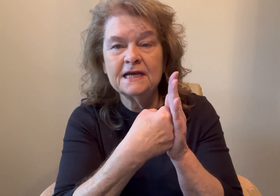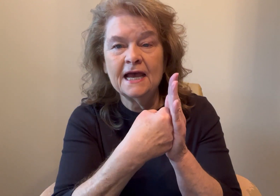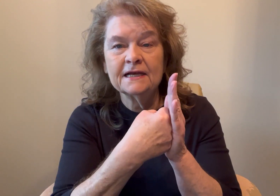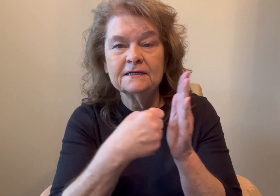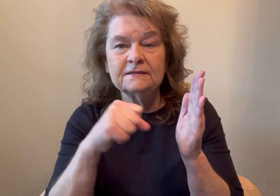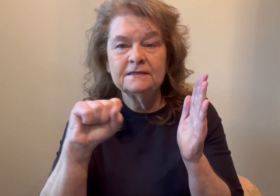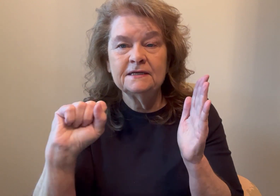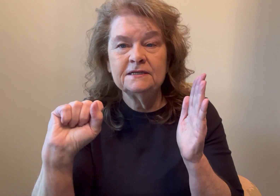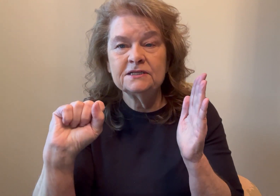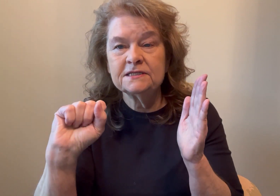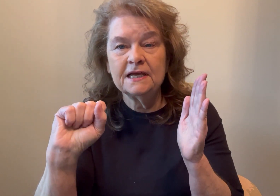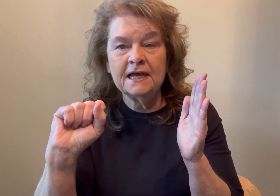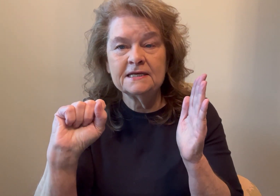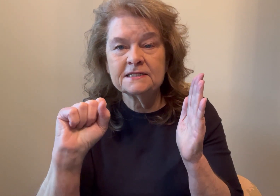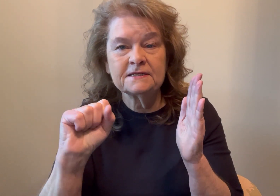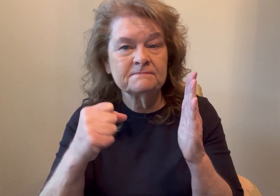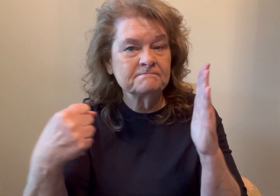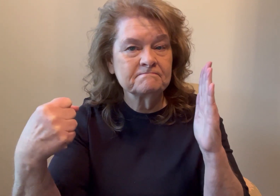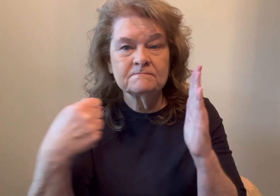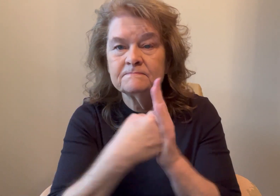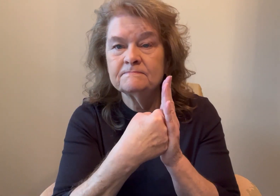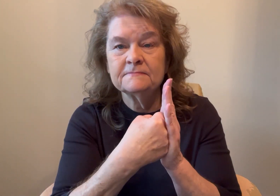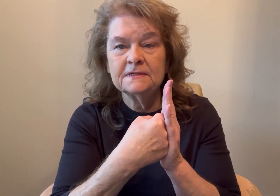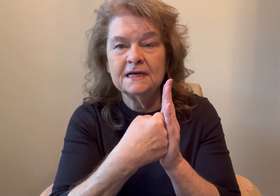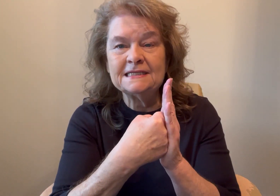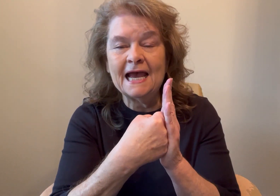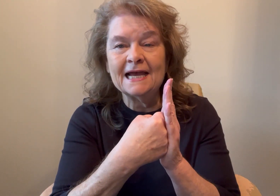attack. Just the S, attack,